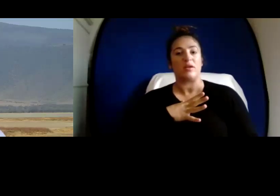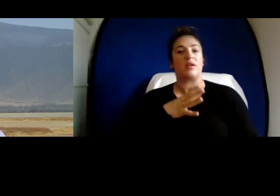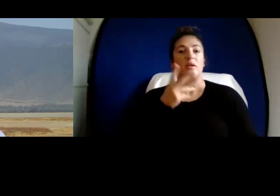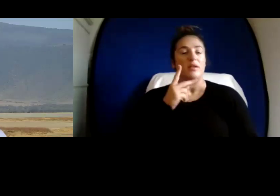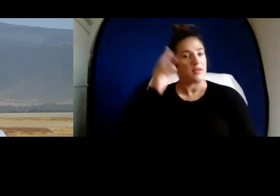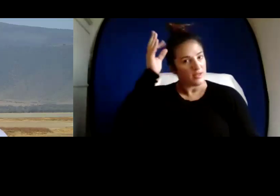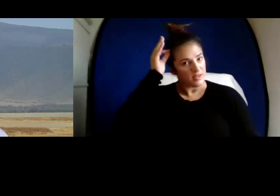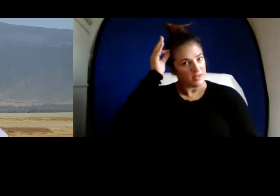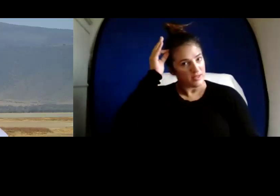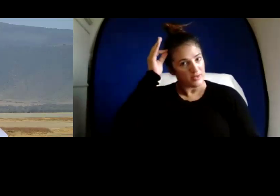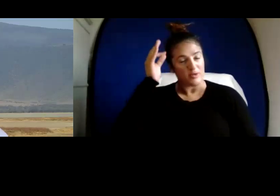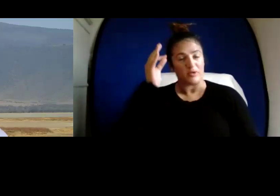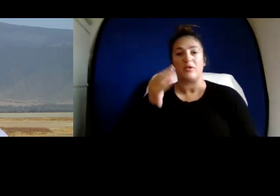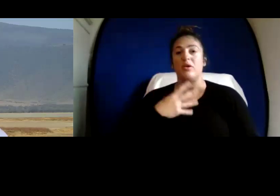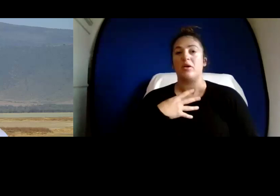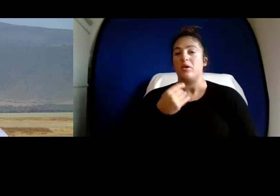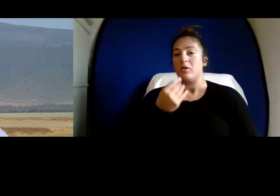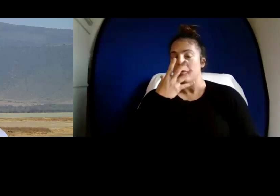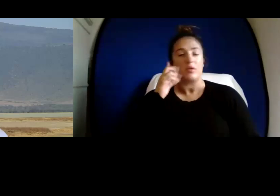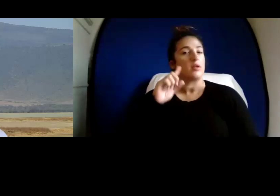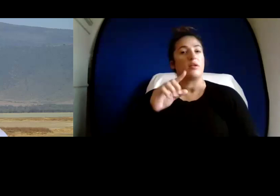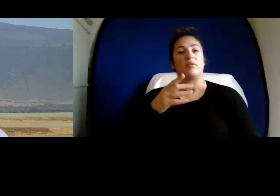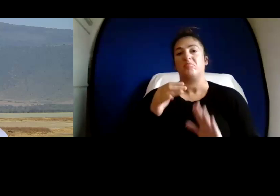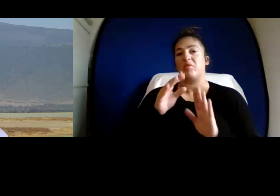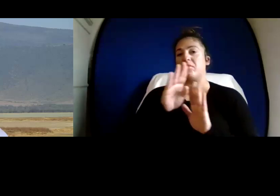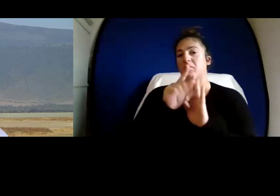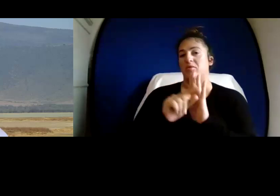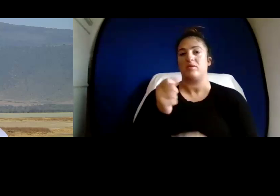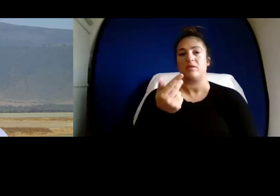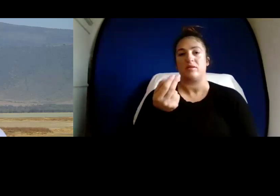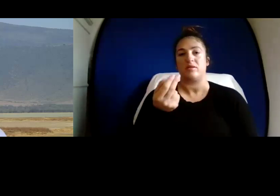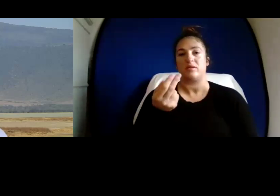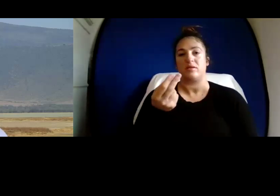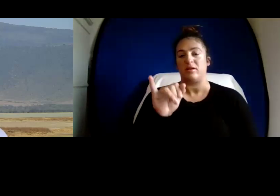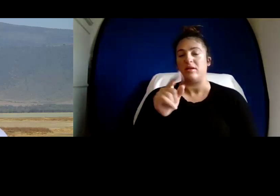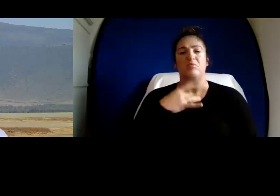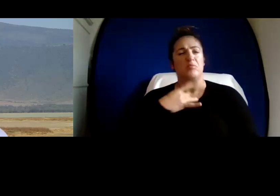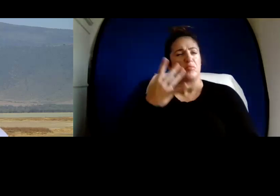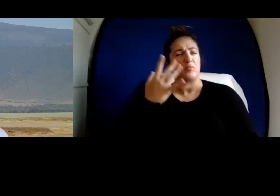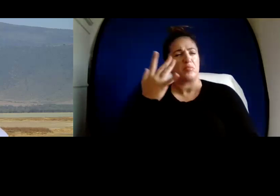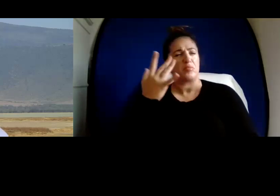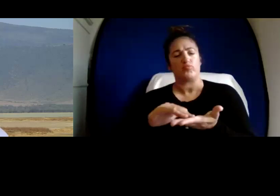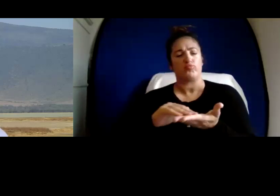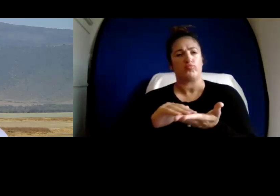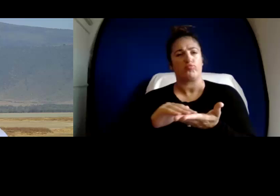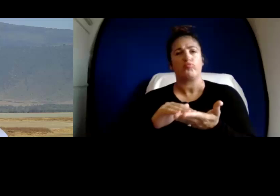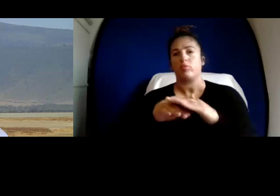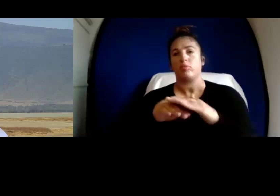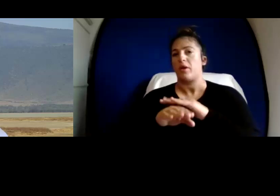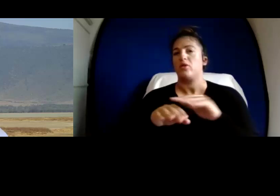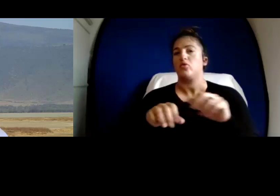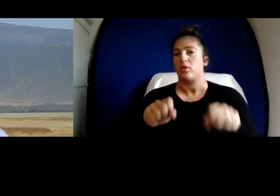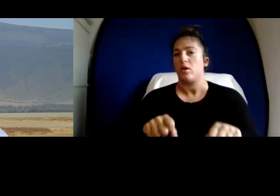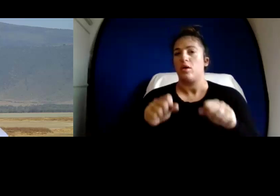I picked this craft because Braille on the elevator buttons is an accommodation we could encounter